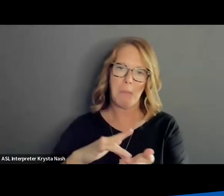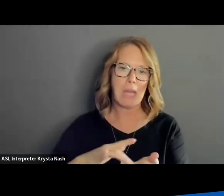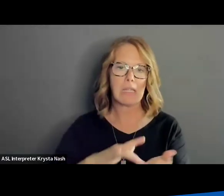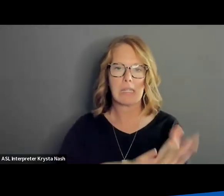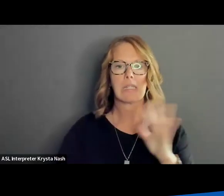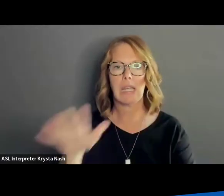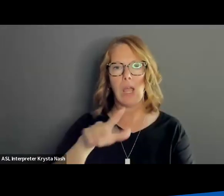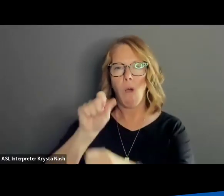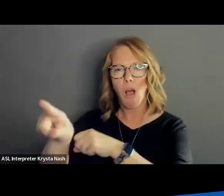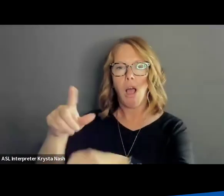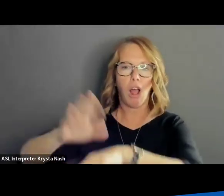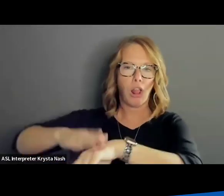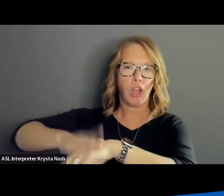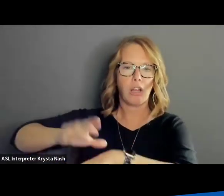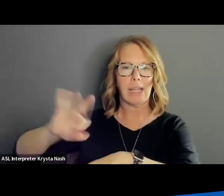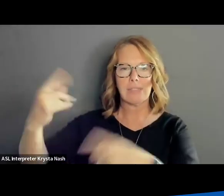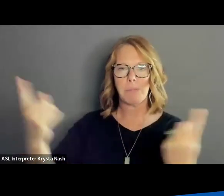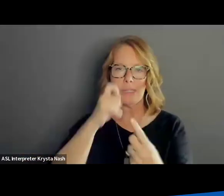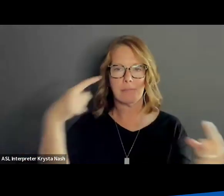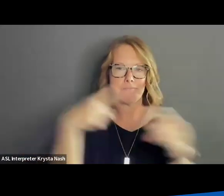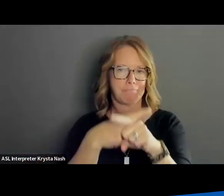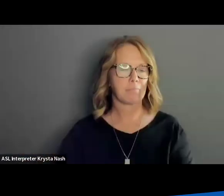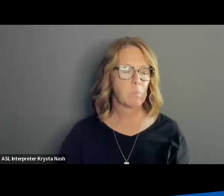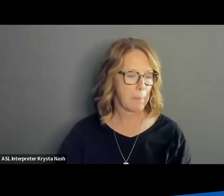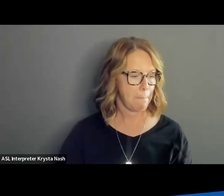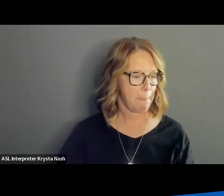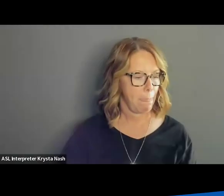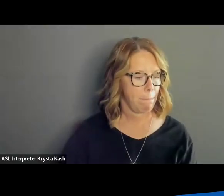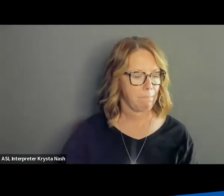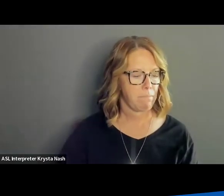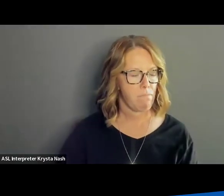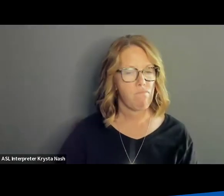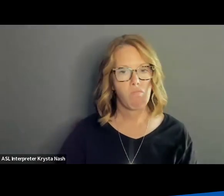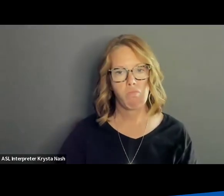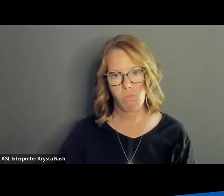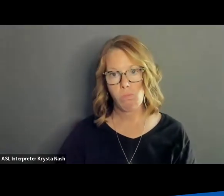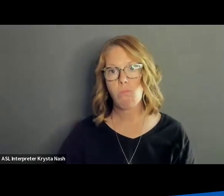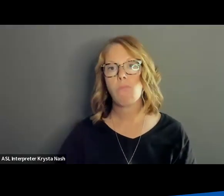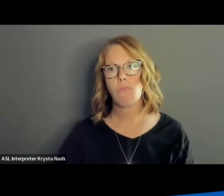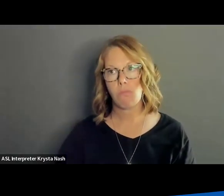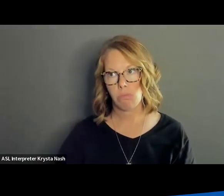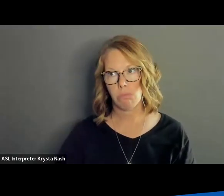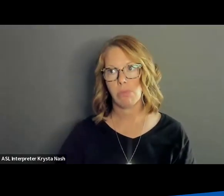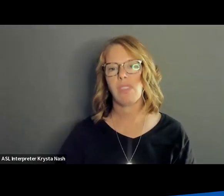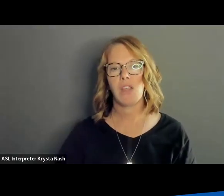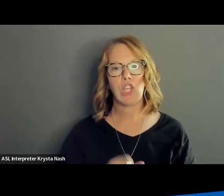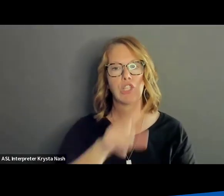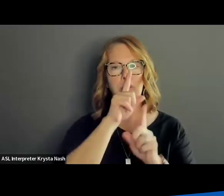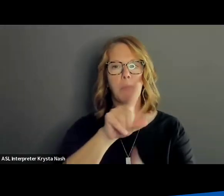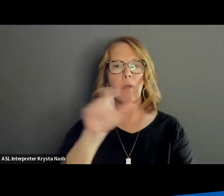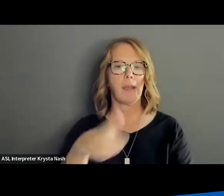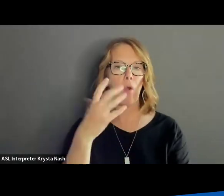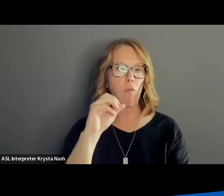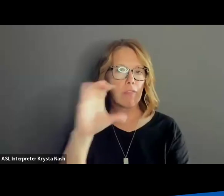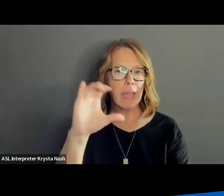will alert if medications aren't working together. And so even you should report any over the counter medication,